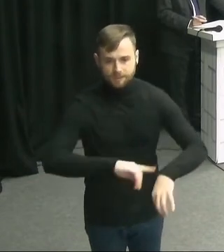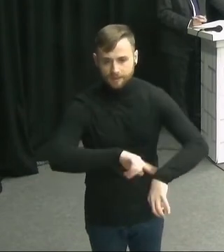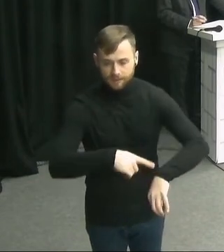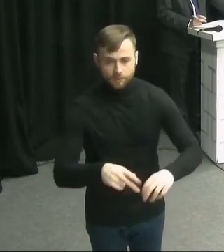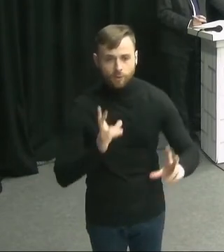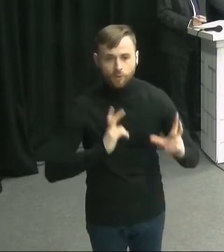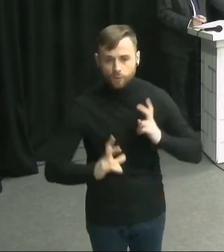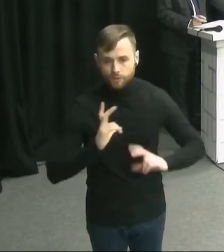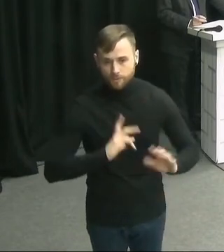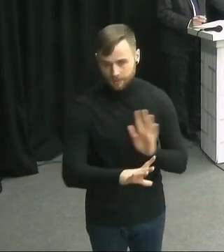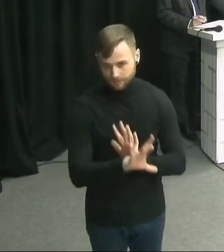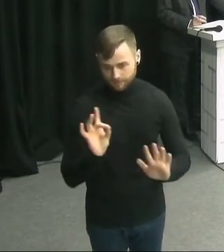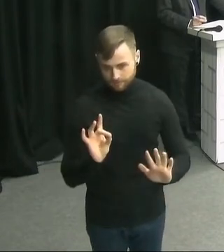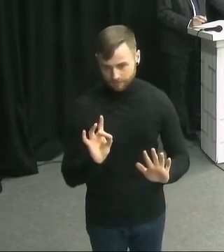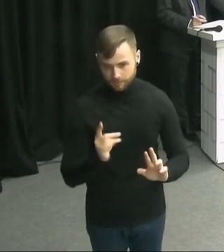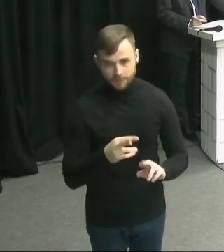No questions asked.